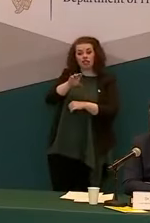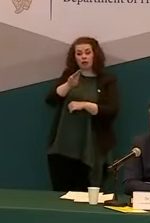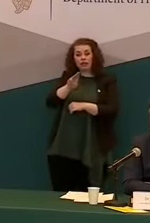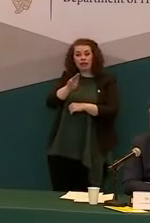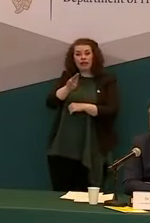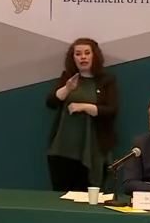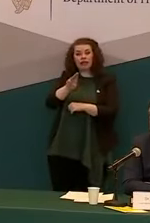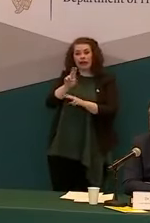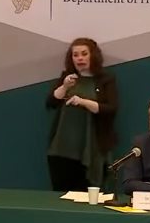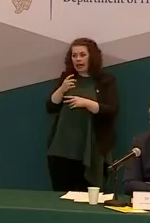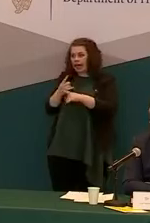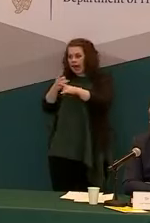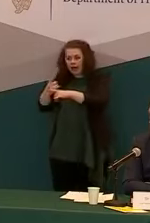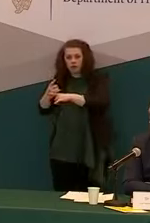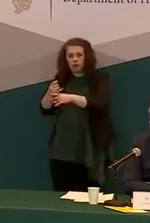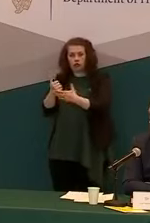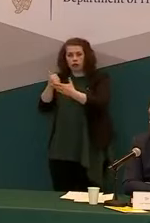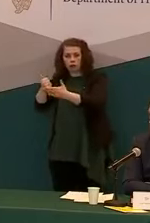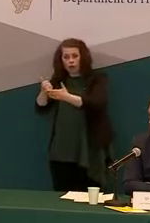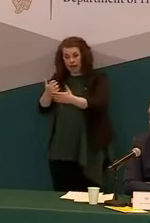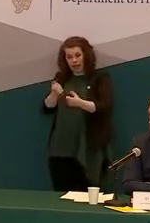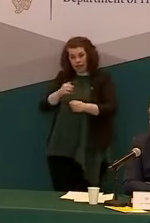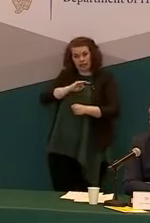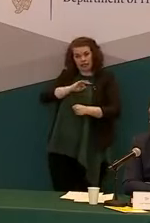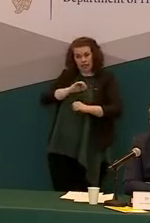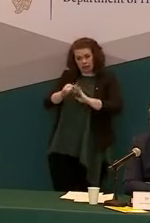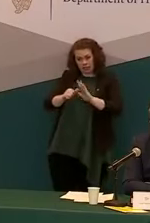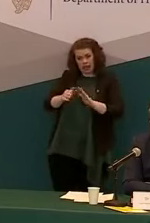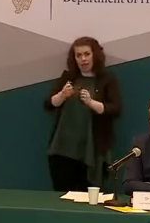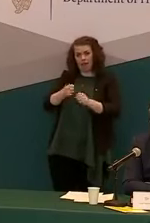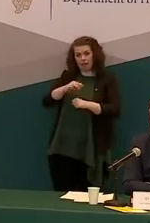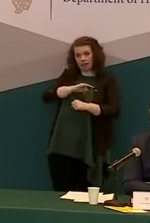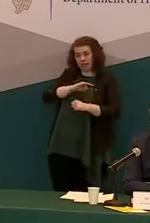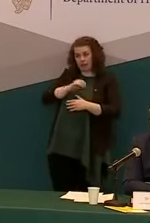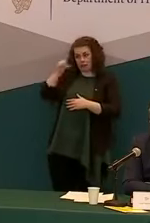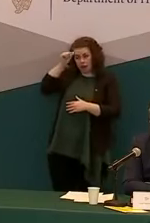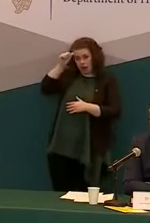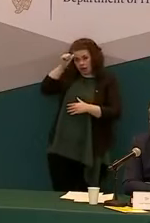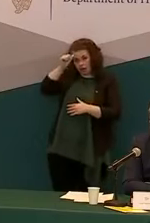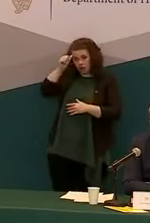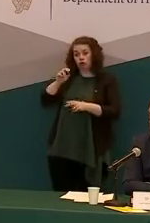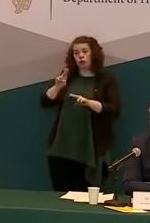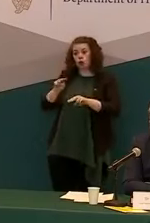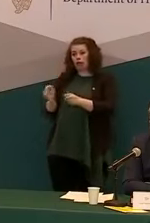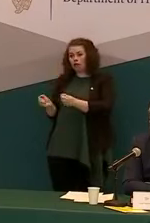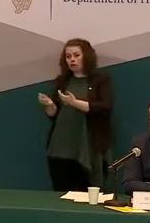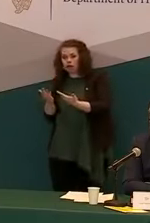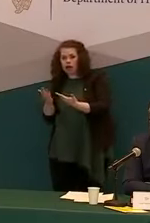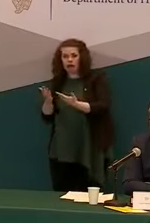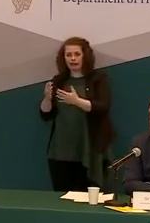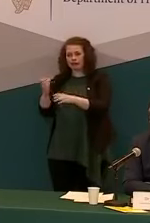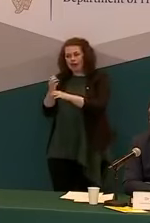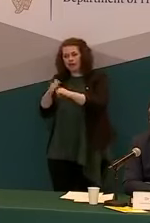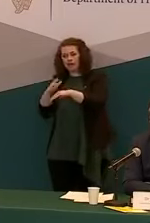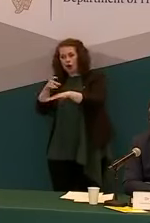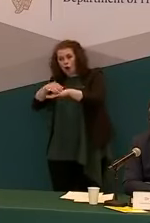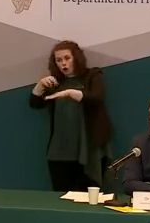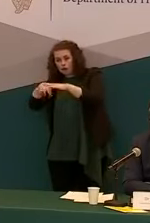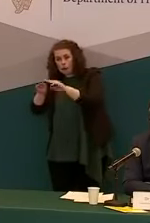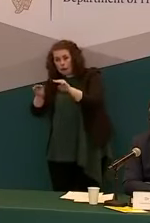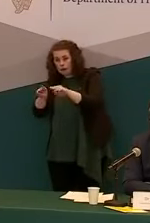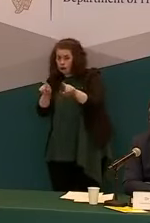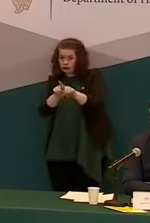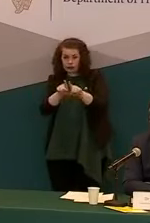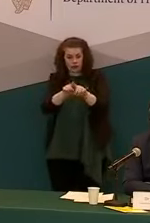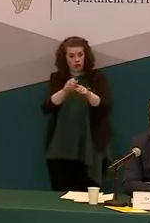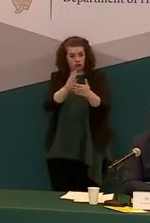who provide the cover, who develop their own skills and knowledge in end-of-life care or care of frail or older people, and similarly with the nursing.